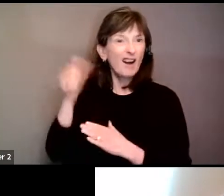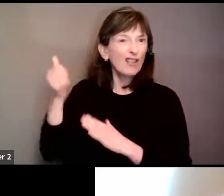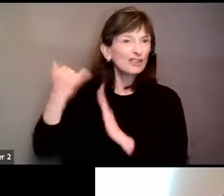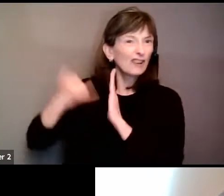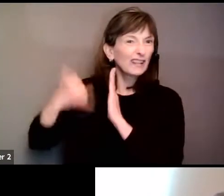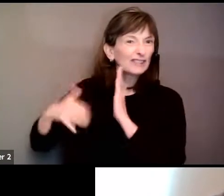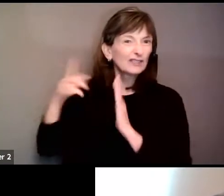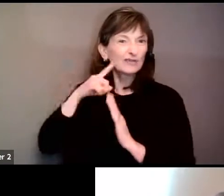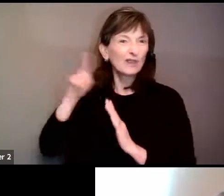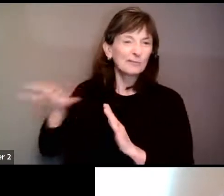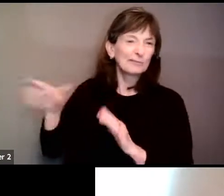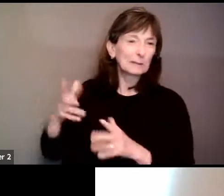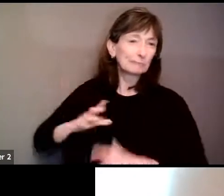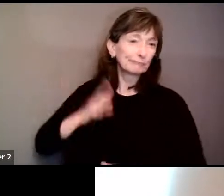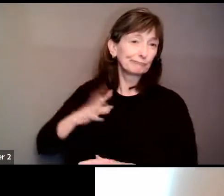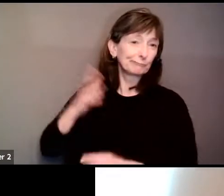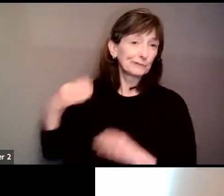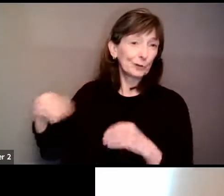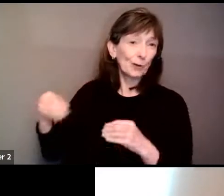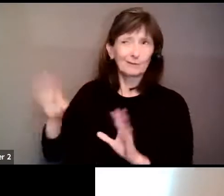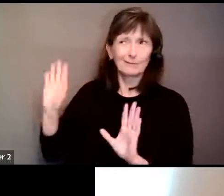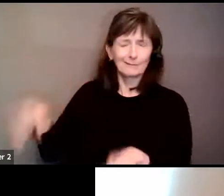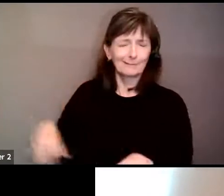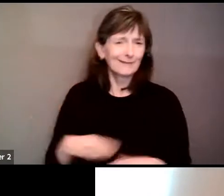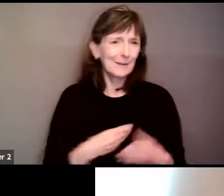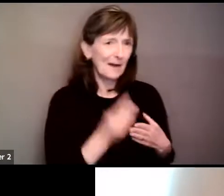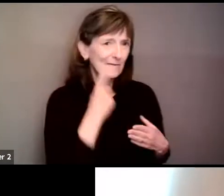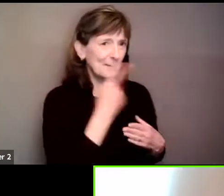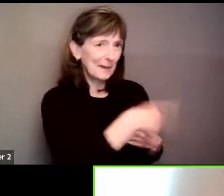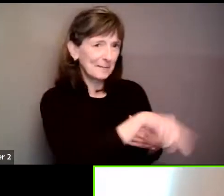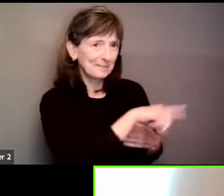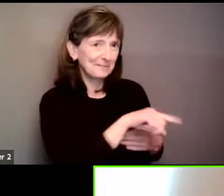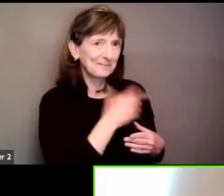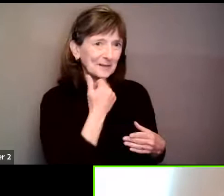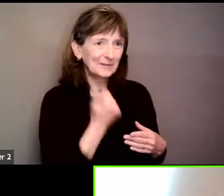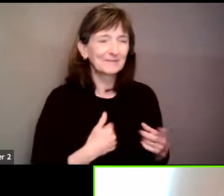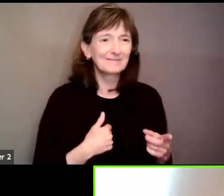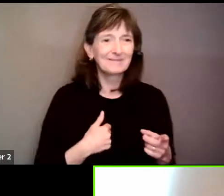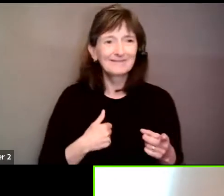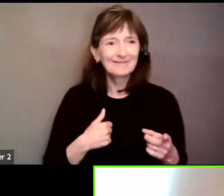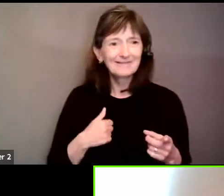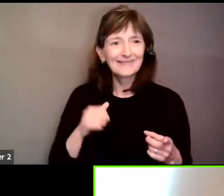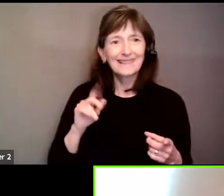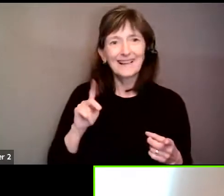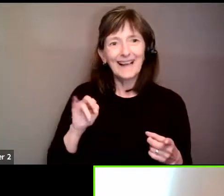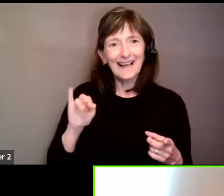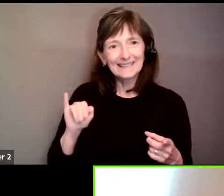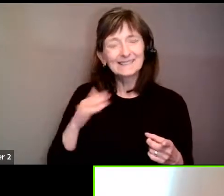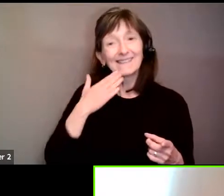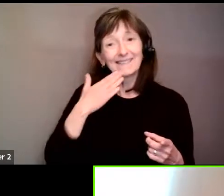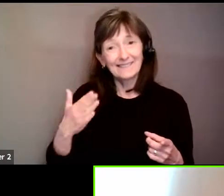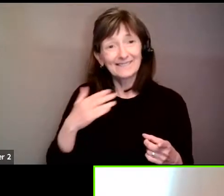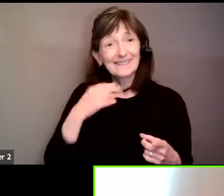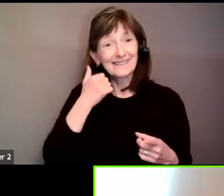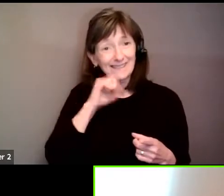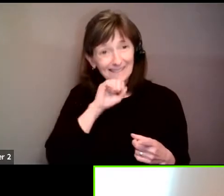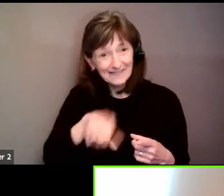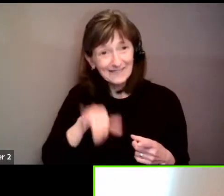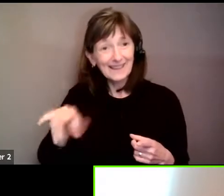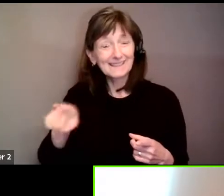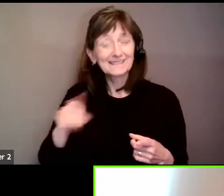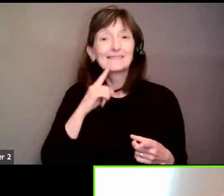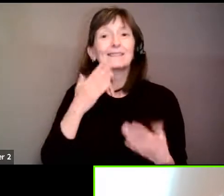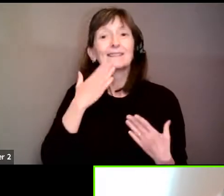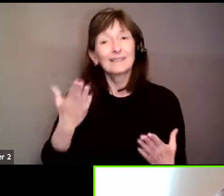shit. Let's buy from small creators. Yes, I love that so much. Thank you so much. And thank you for sharing your